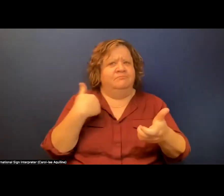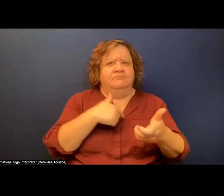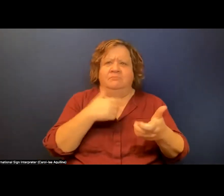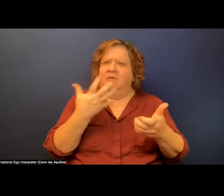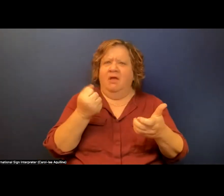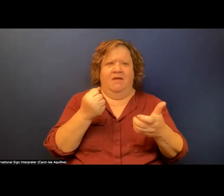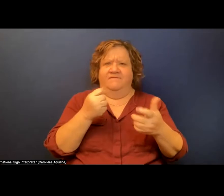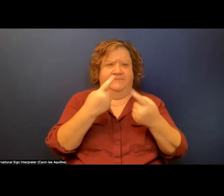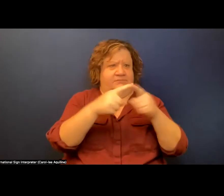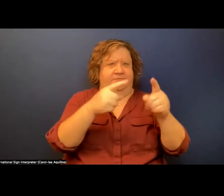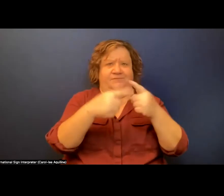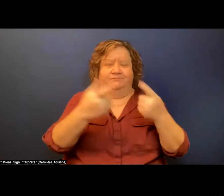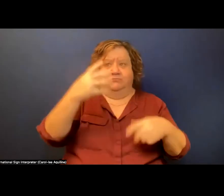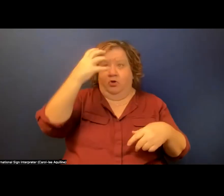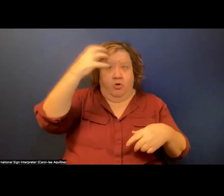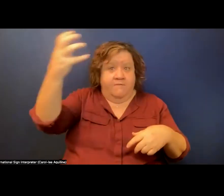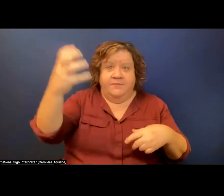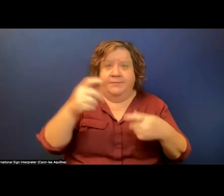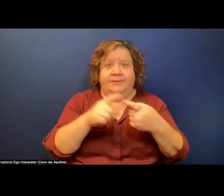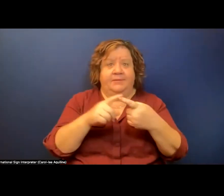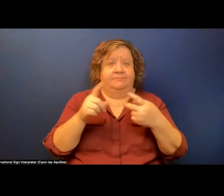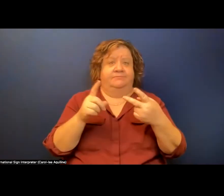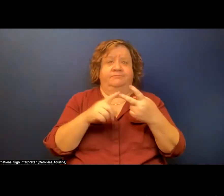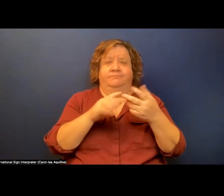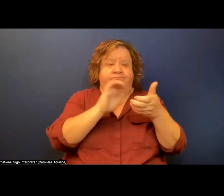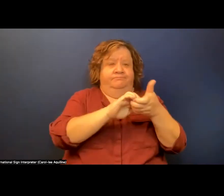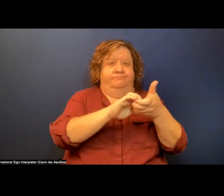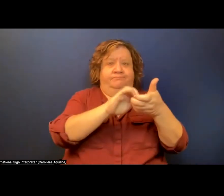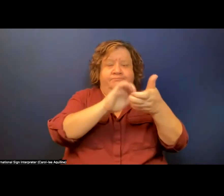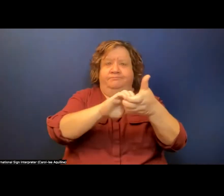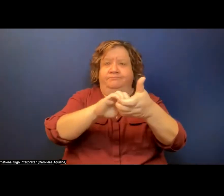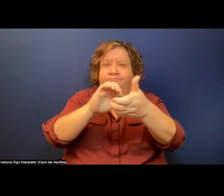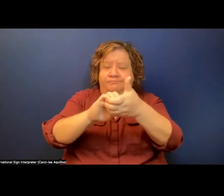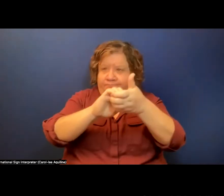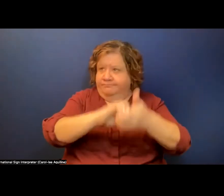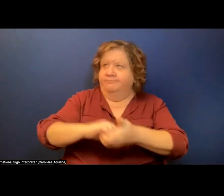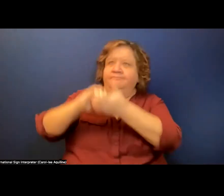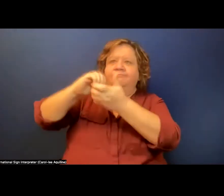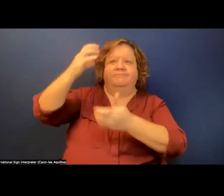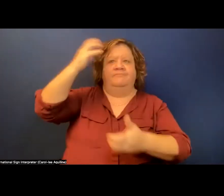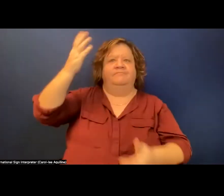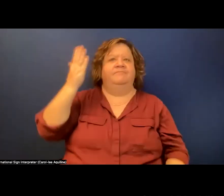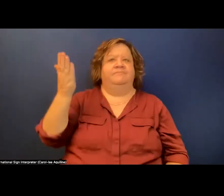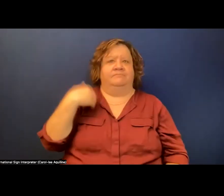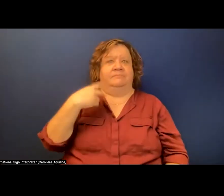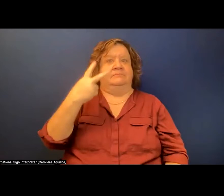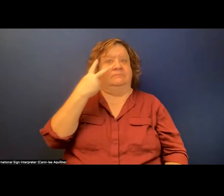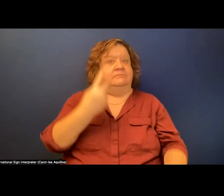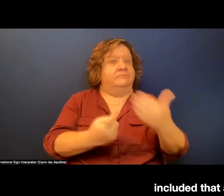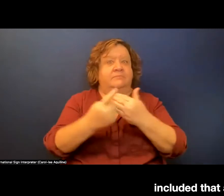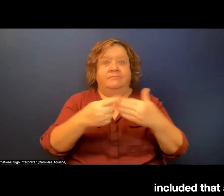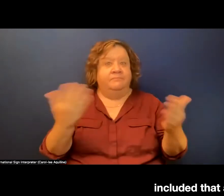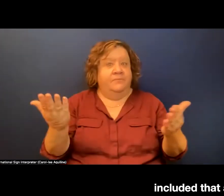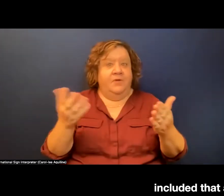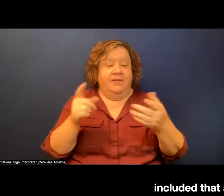of the key results of our coalition in advancing the implementation of Global Disability Summit